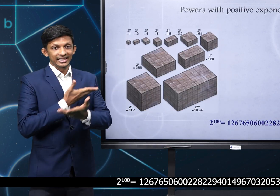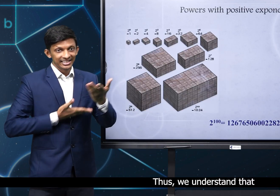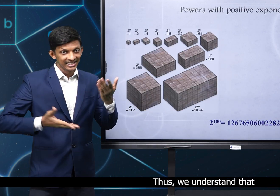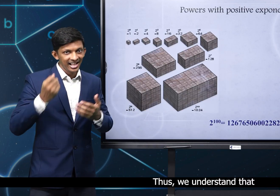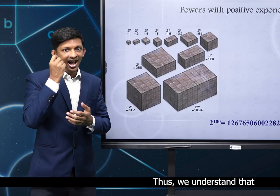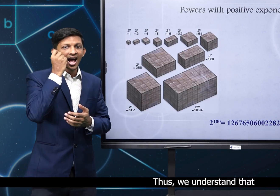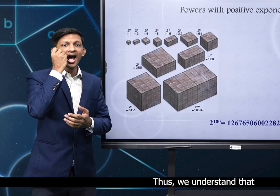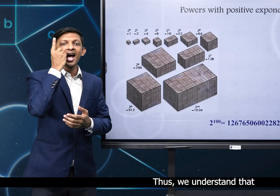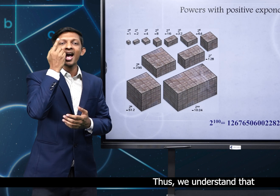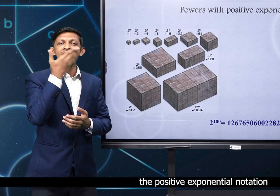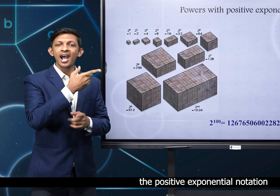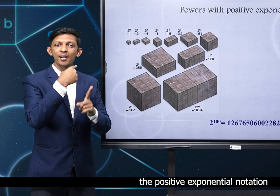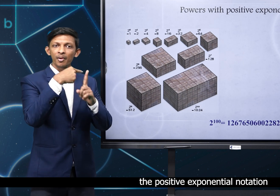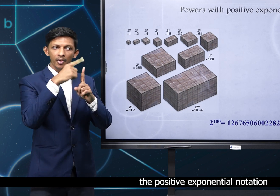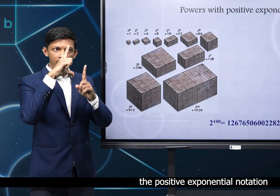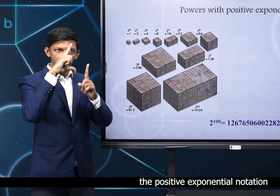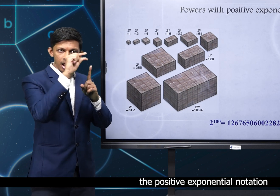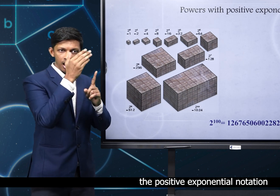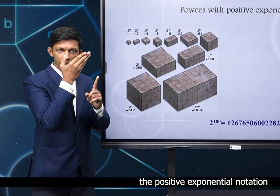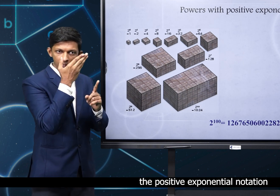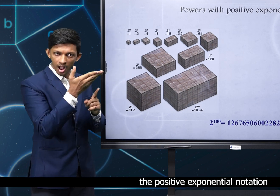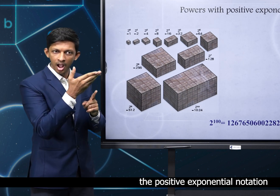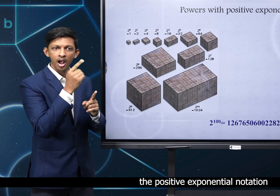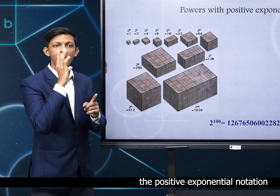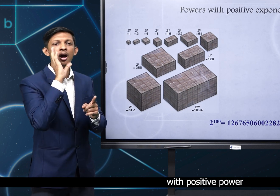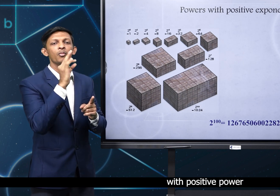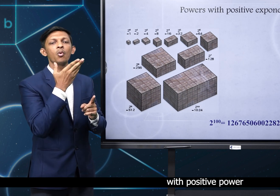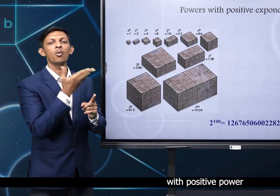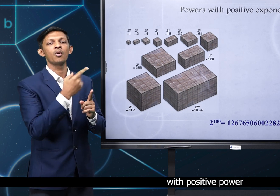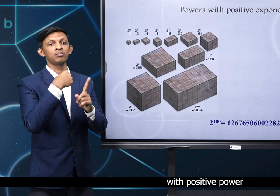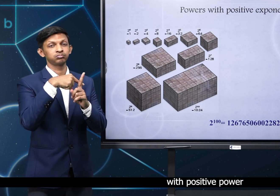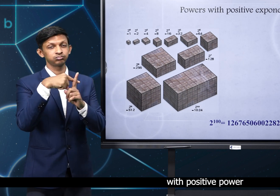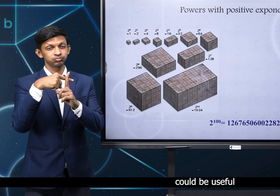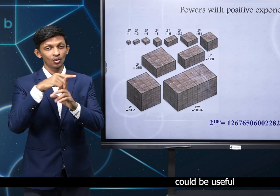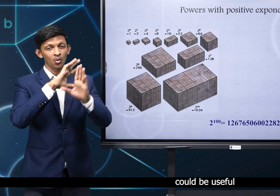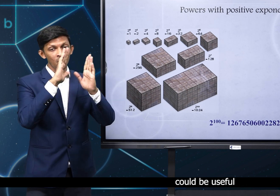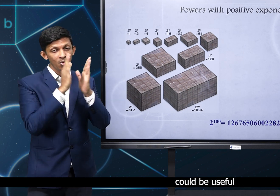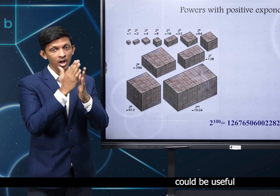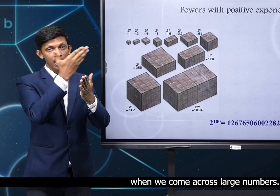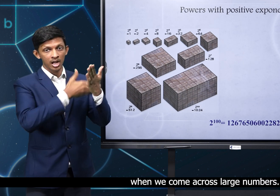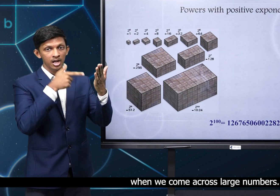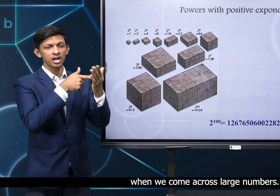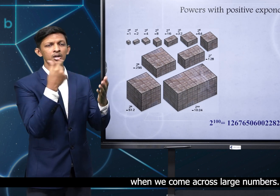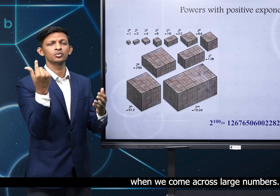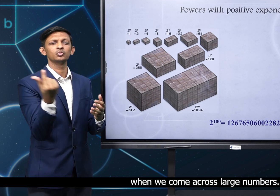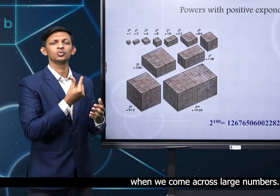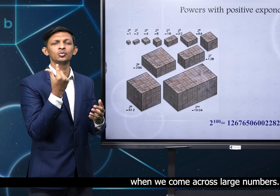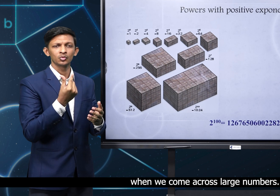Thus, we understand that the positive exponential notation with positive power could be useful when we come across large